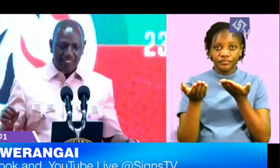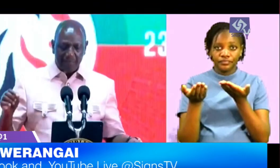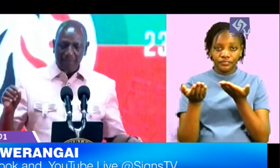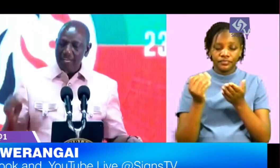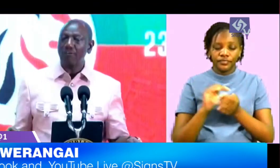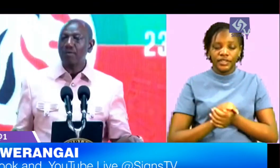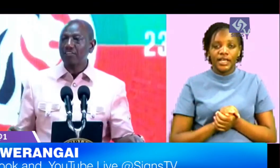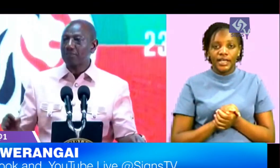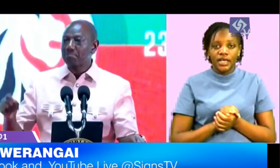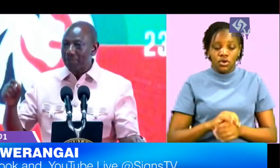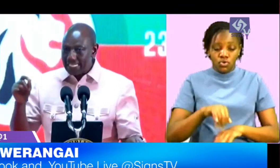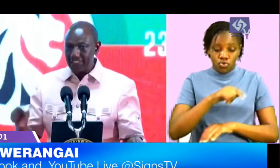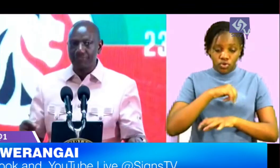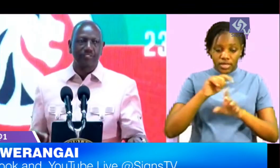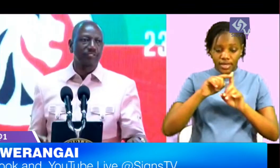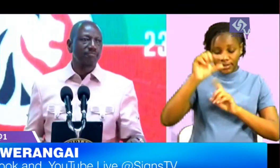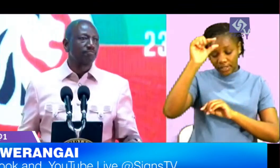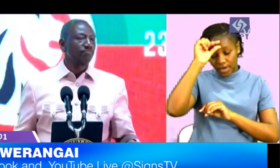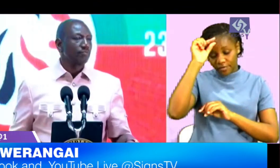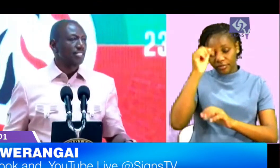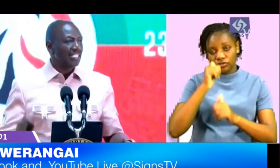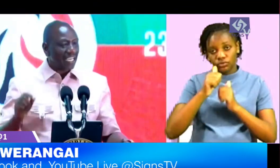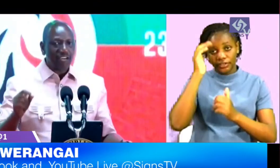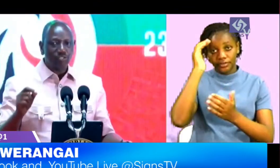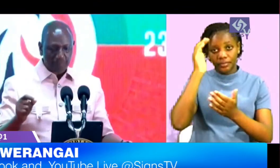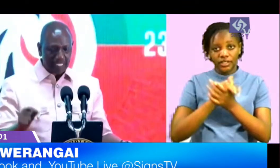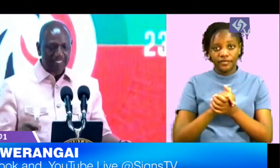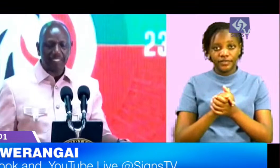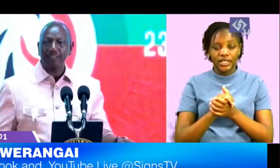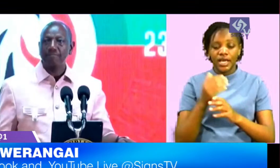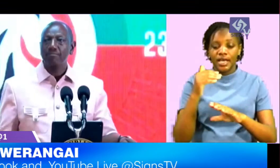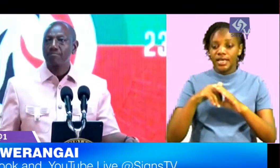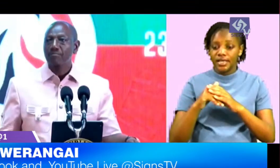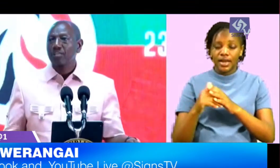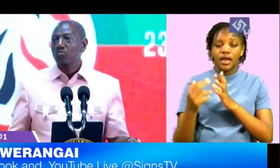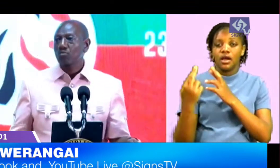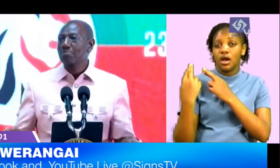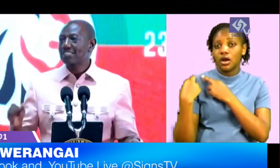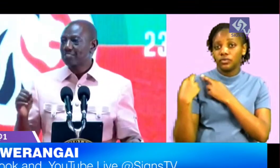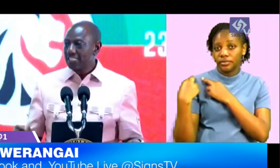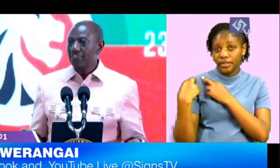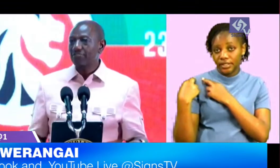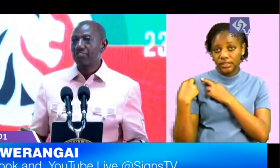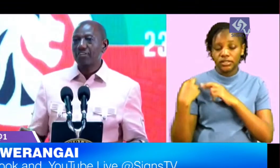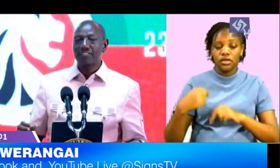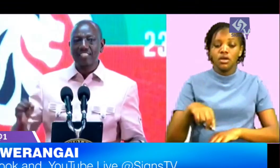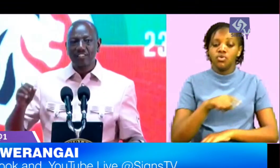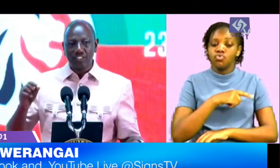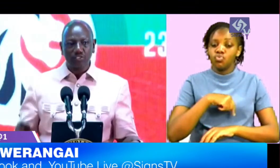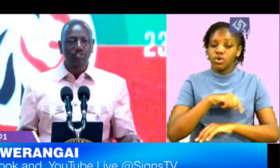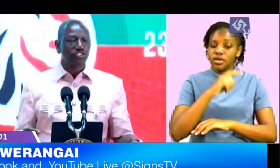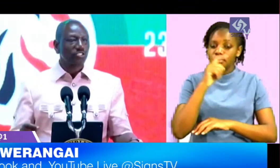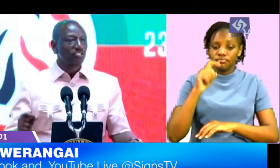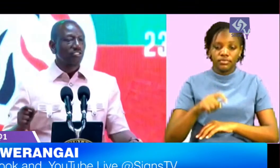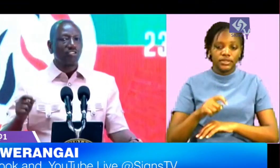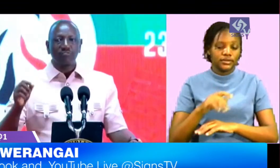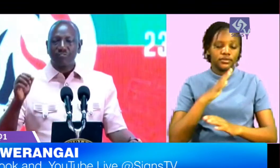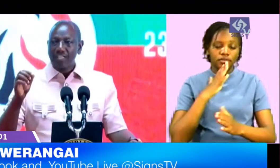a government that believes in accountability, we must give the institution of